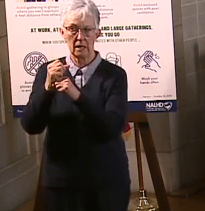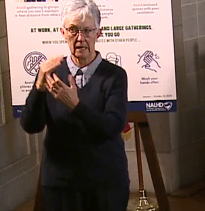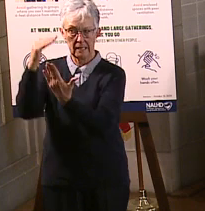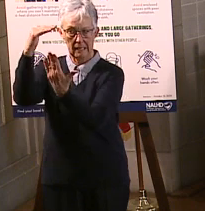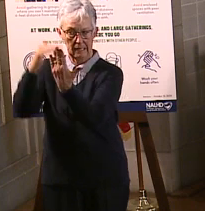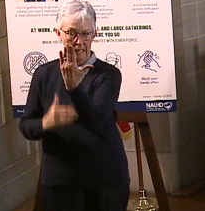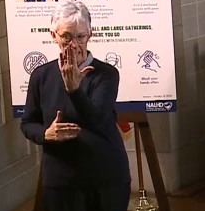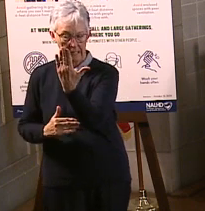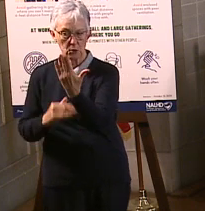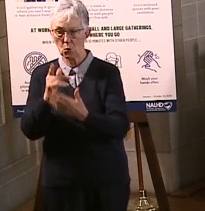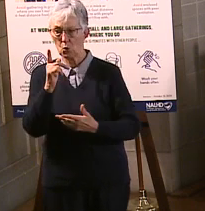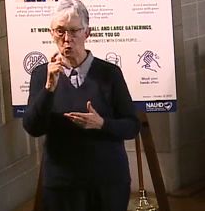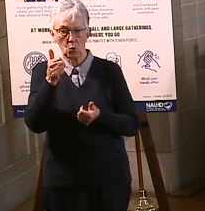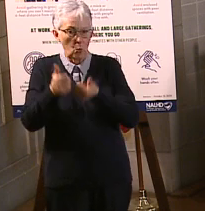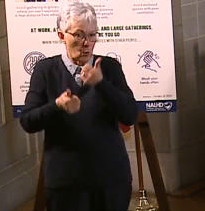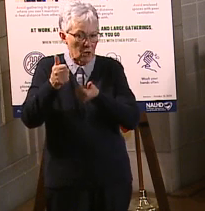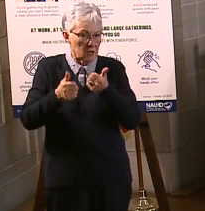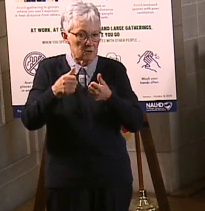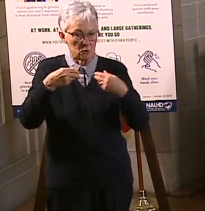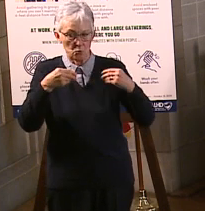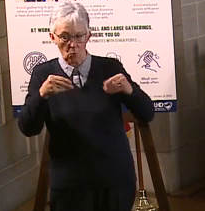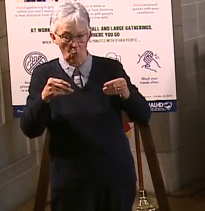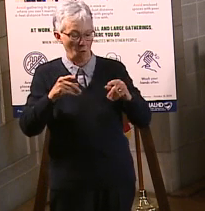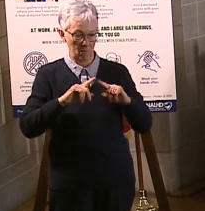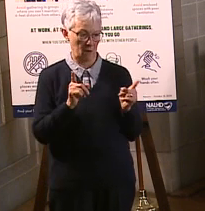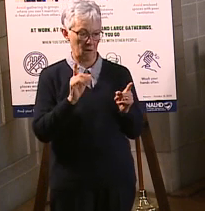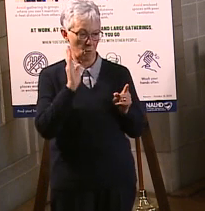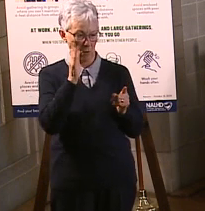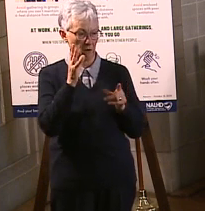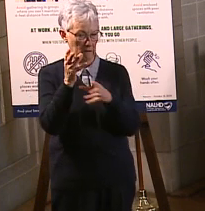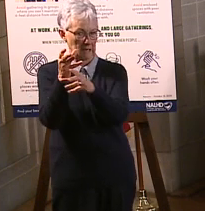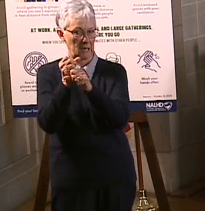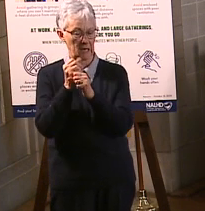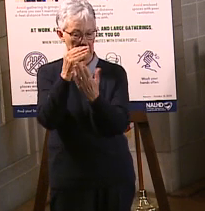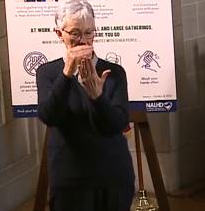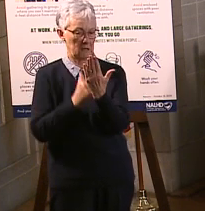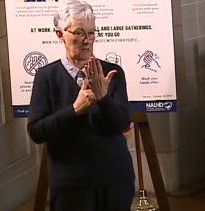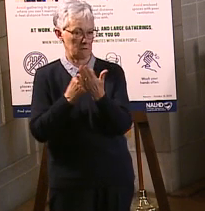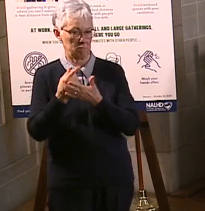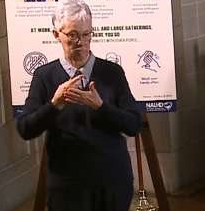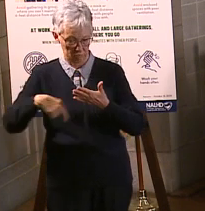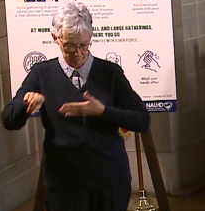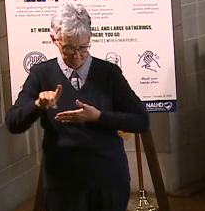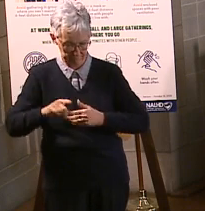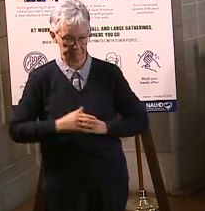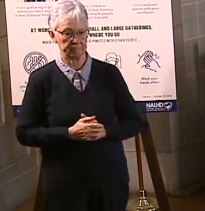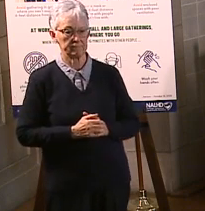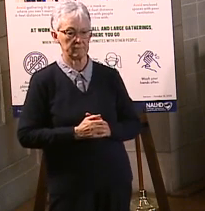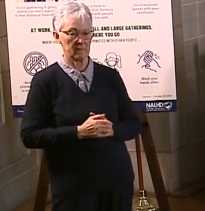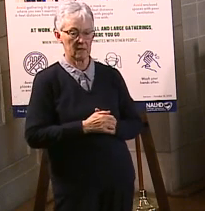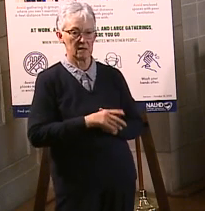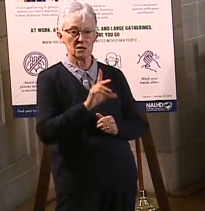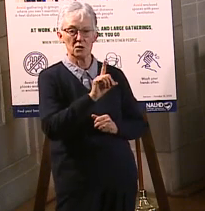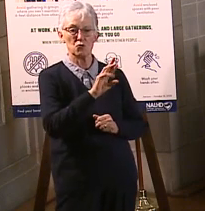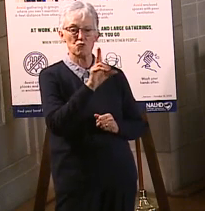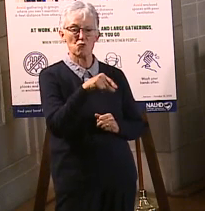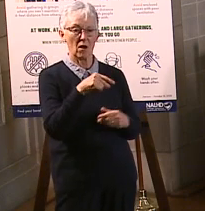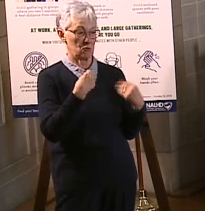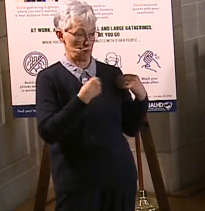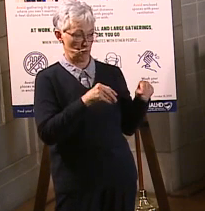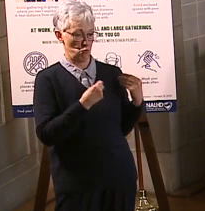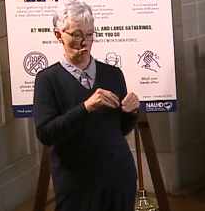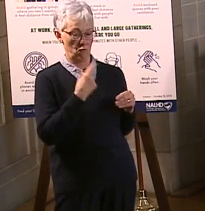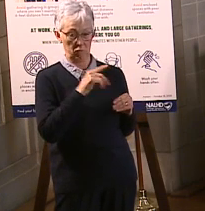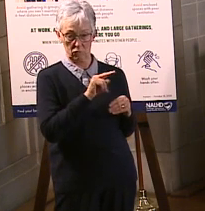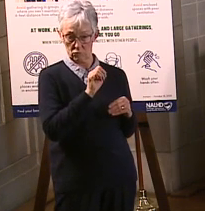do anticipate it no later than early next week. The pharmacies for Nebraska that are participating in this